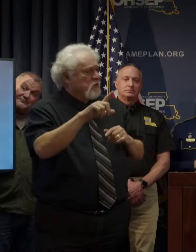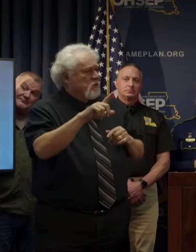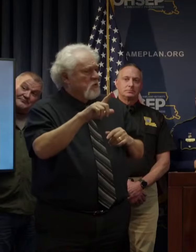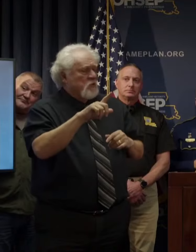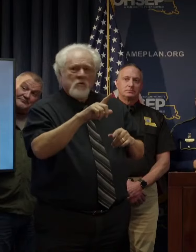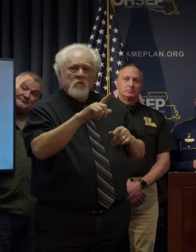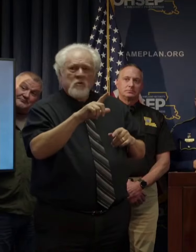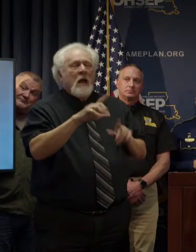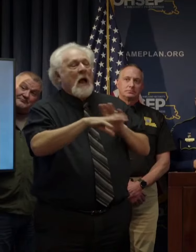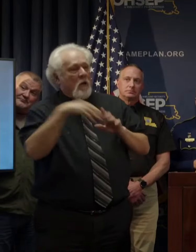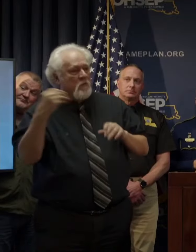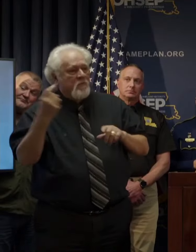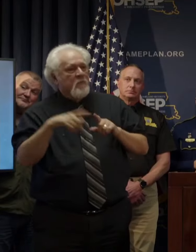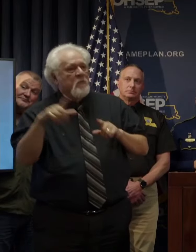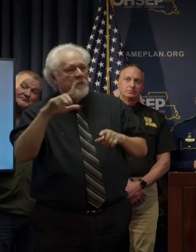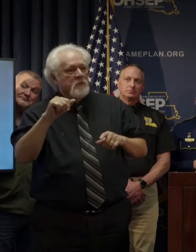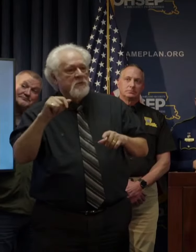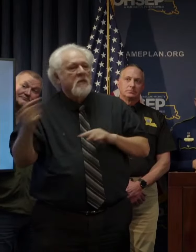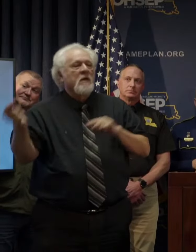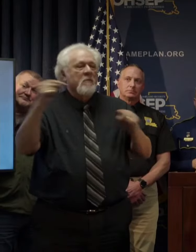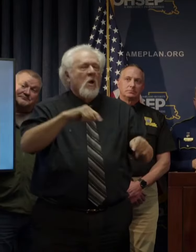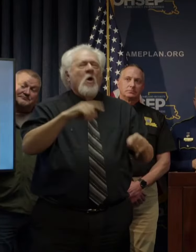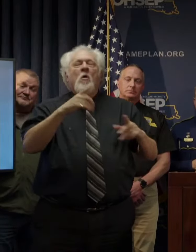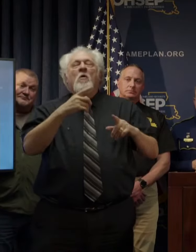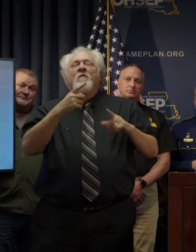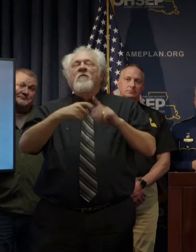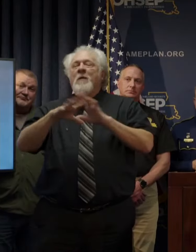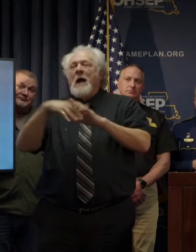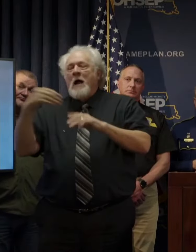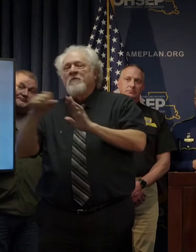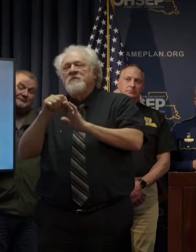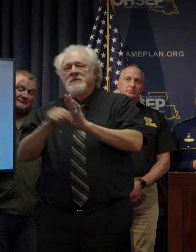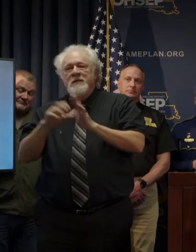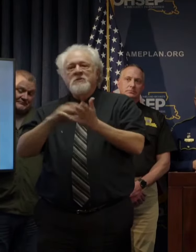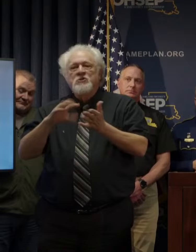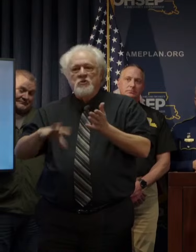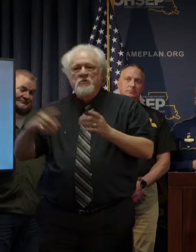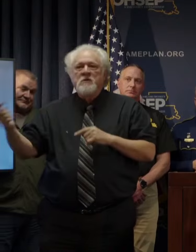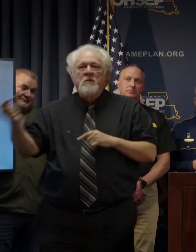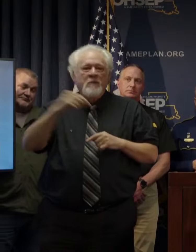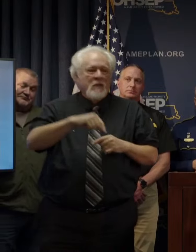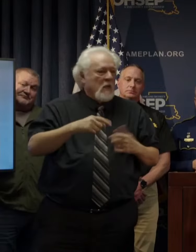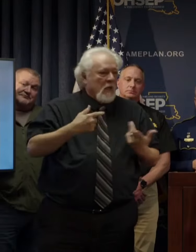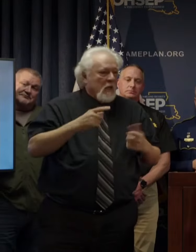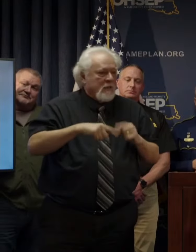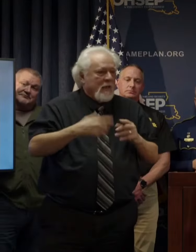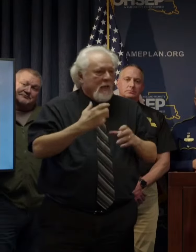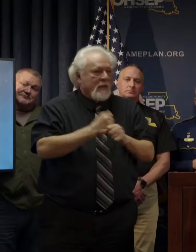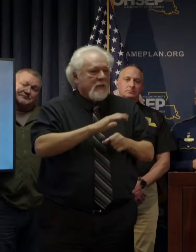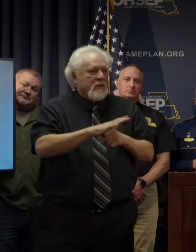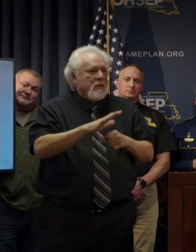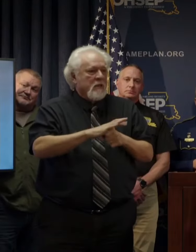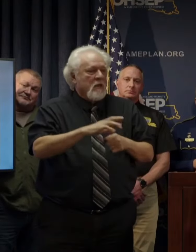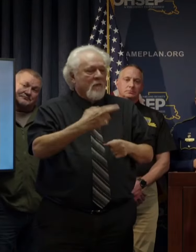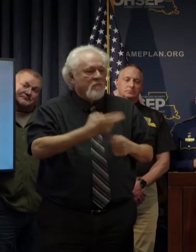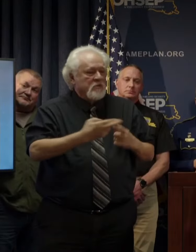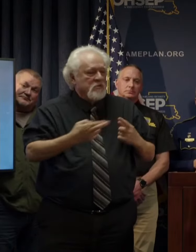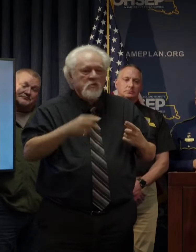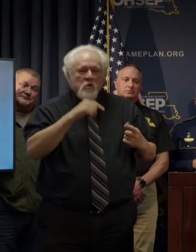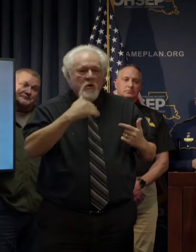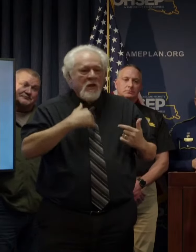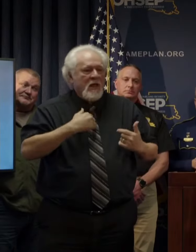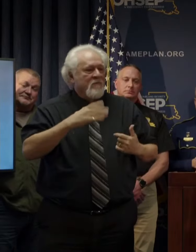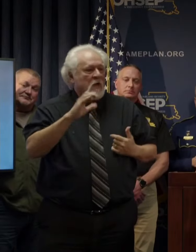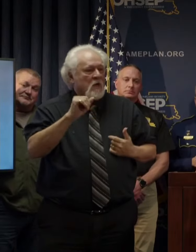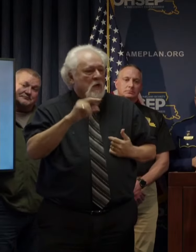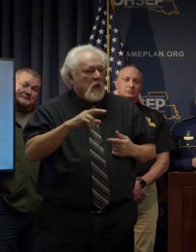Louisiana, out of state to Louisiana for like school, university and everything, and who may not be able to get those adequate resources because of lack of a car or living in a